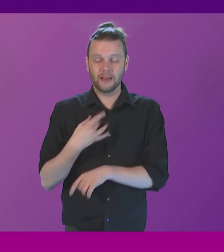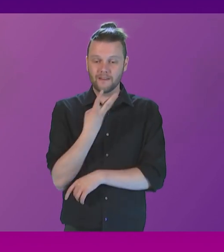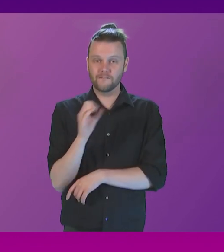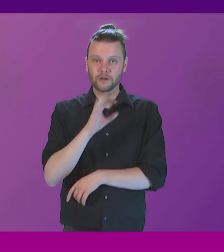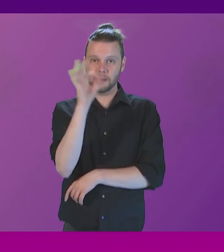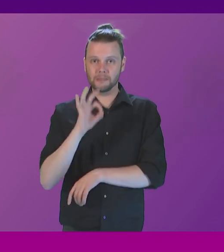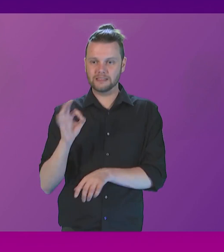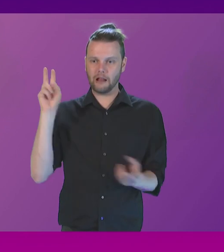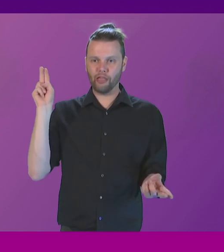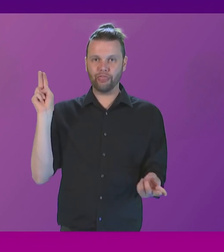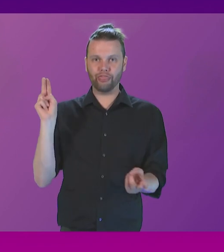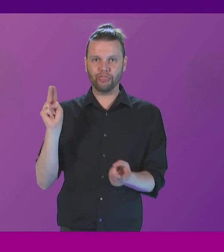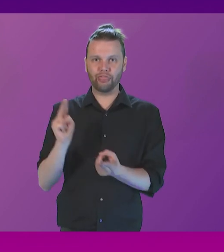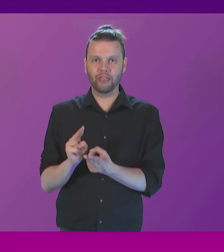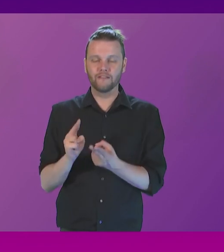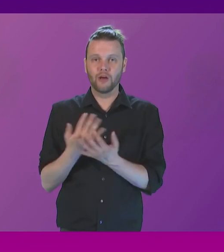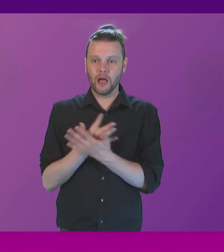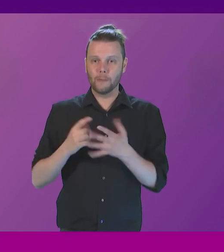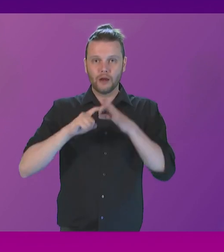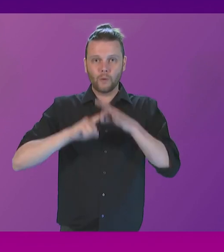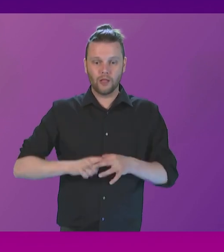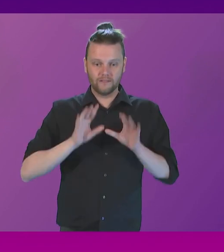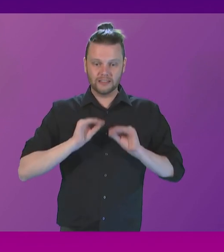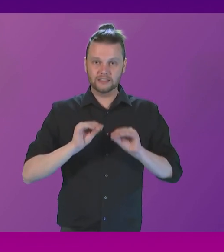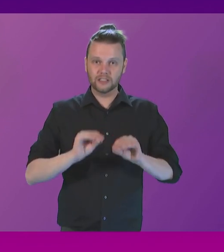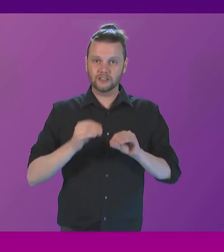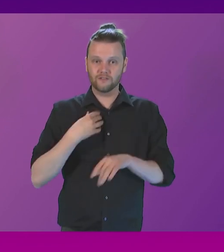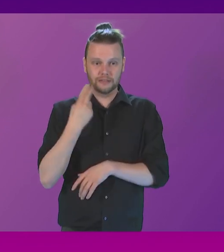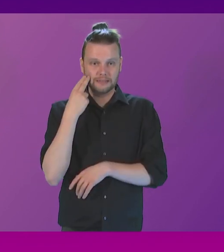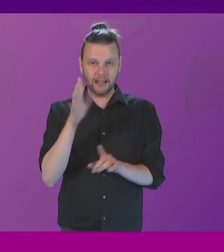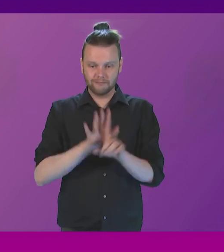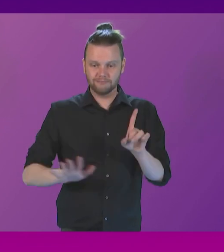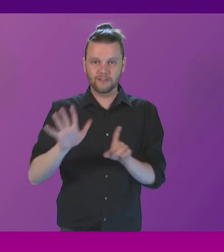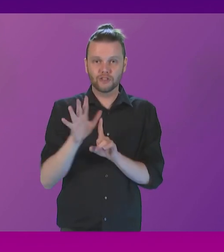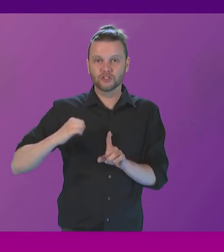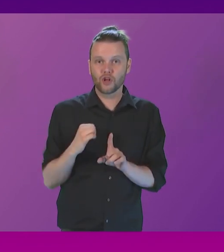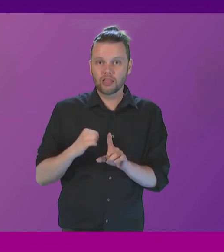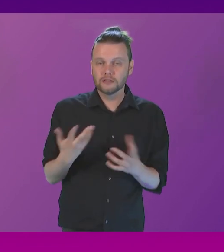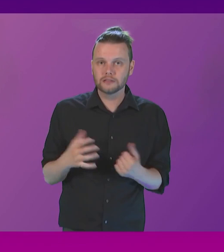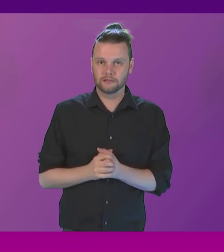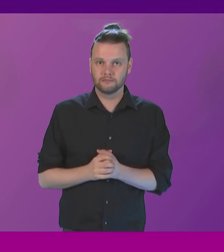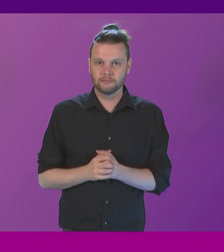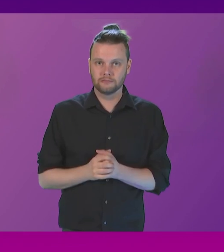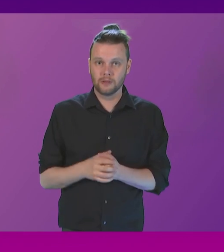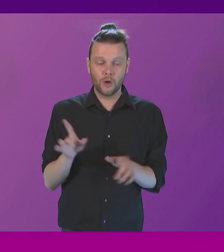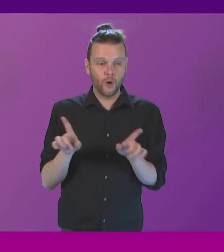% decline in the number of qualified teachers of the deaf across Scotland, with falls also reported for